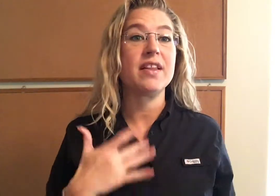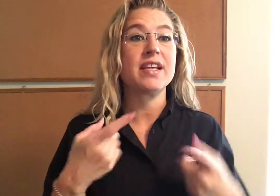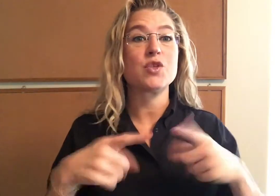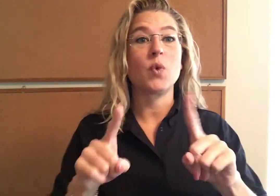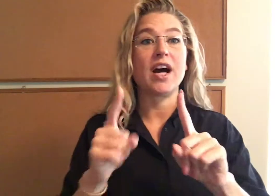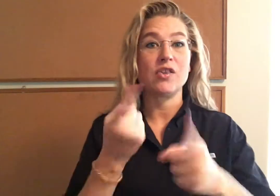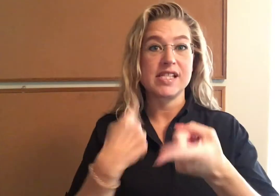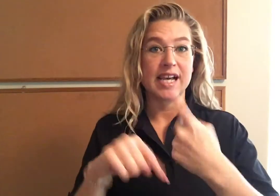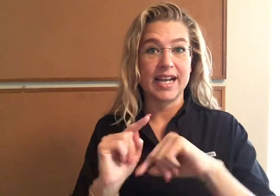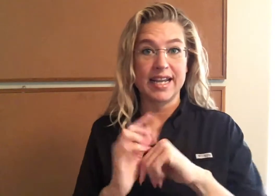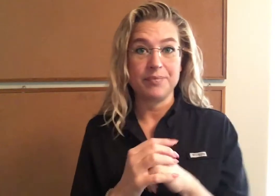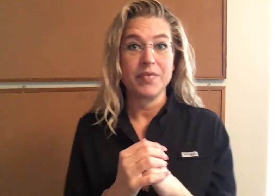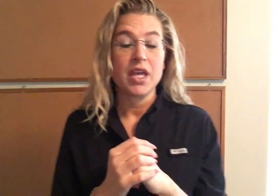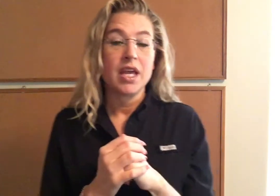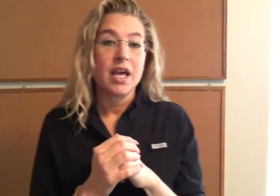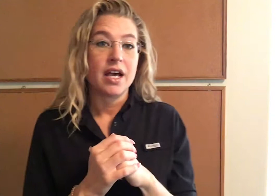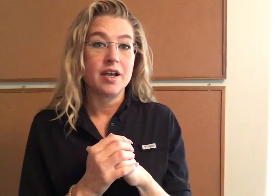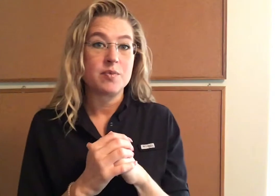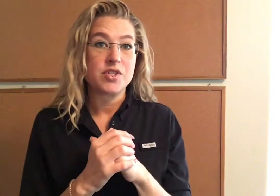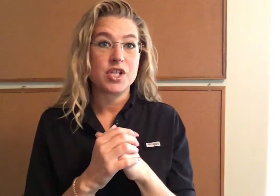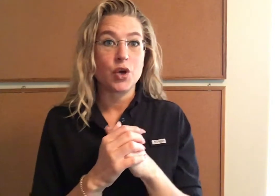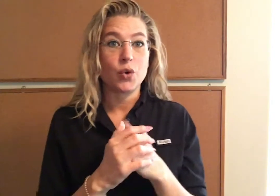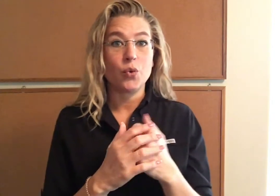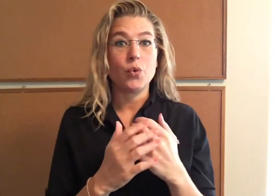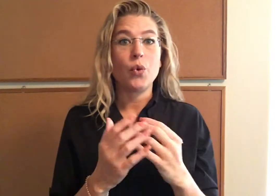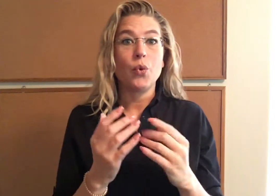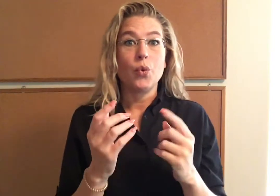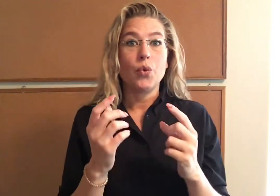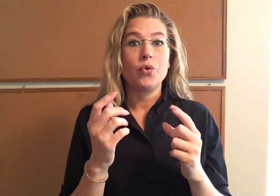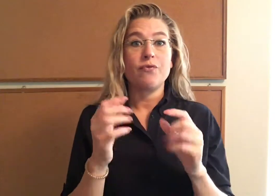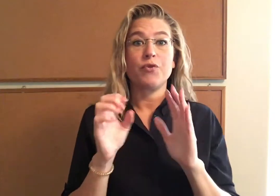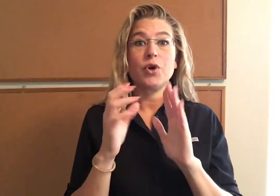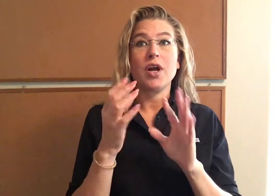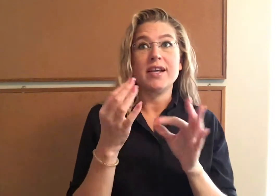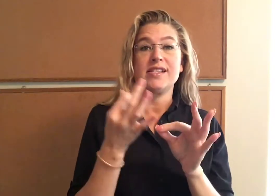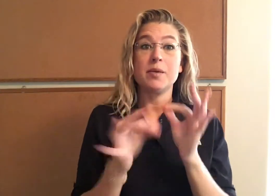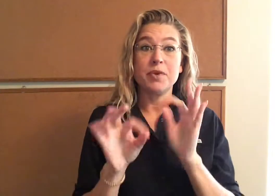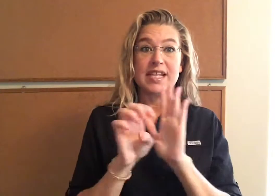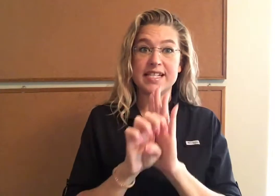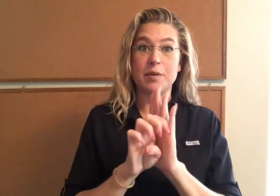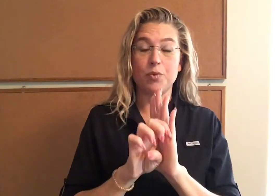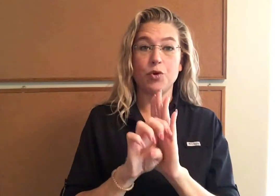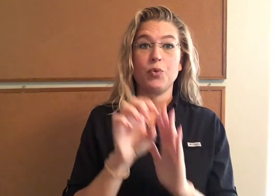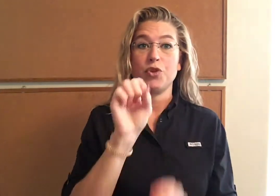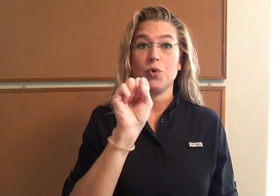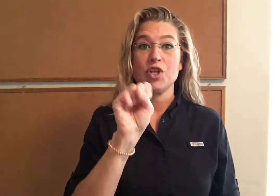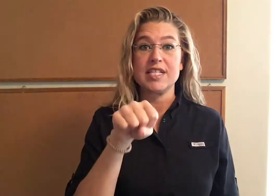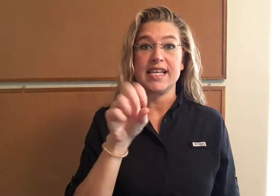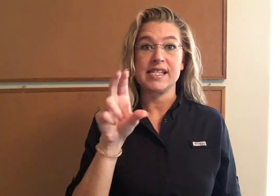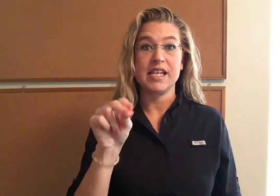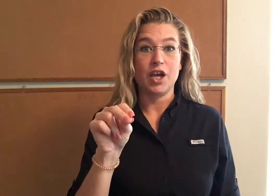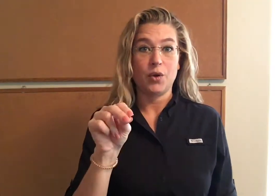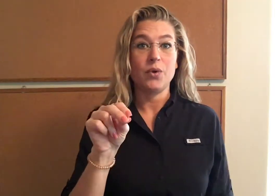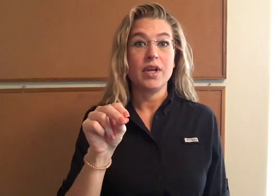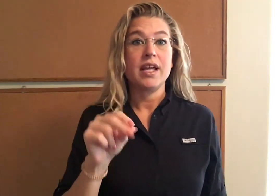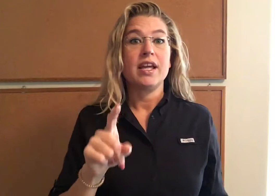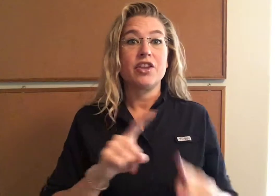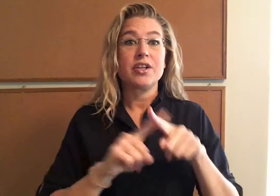feelings while signing. So for a simple example with the words yes and no, there are